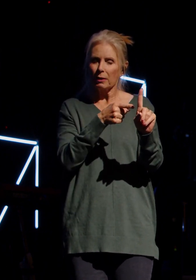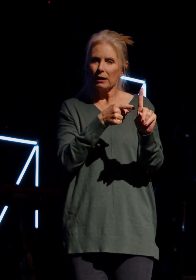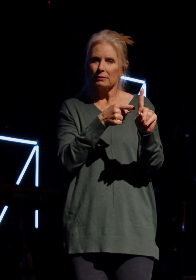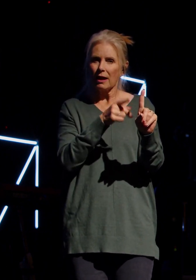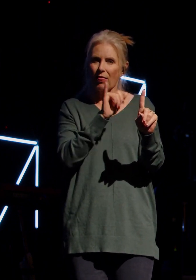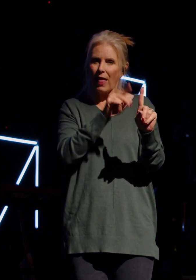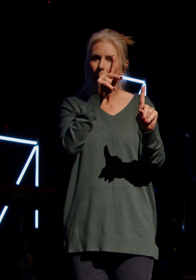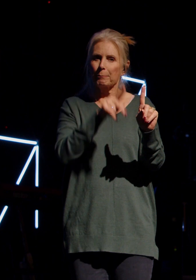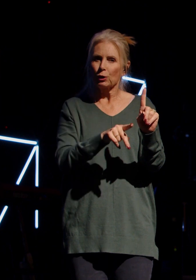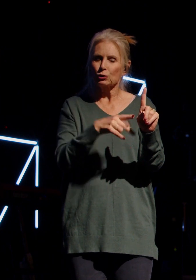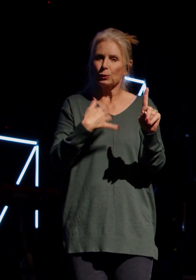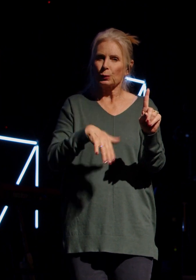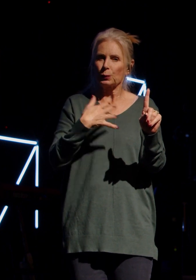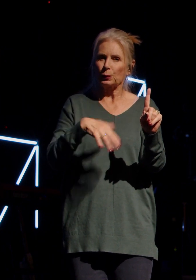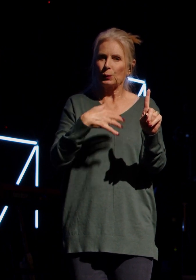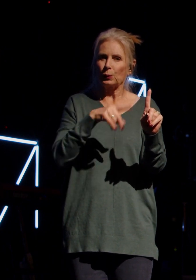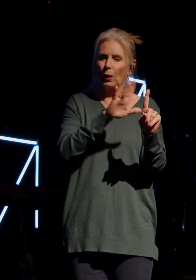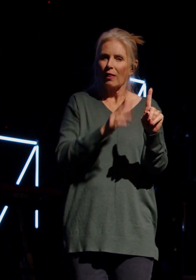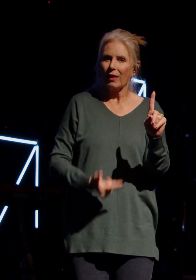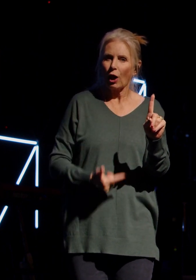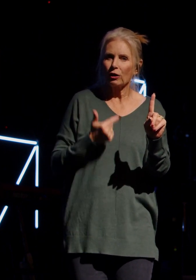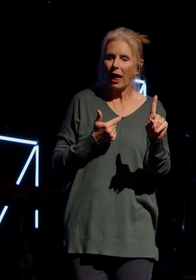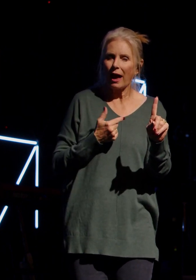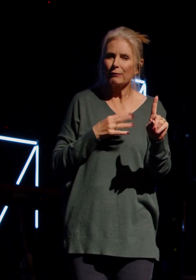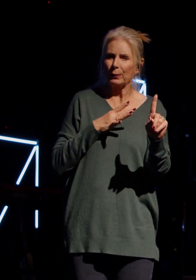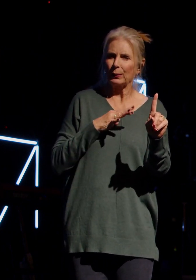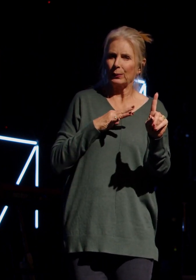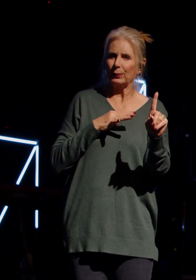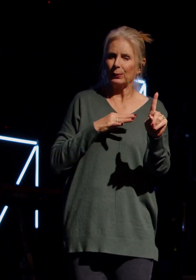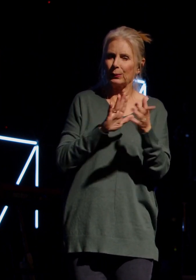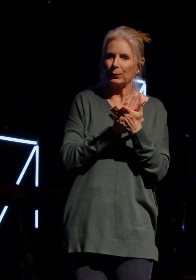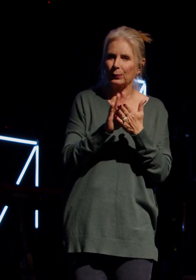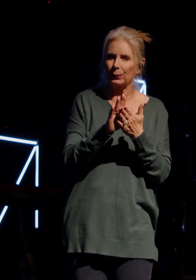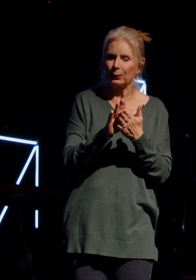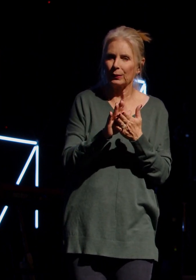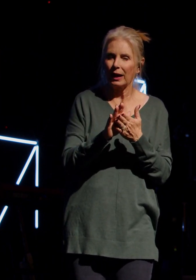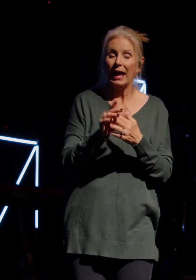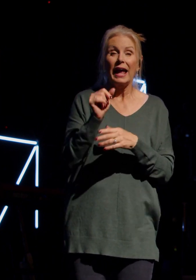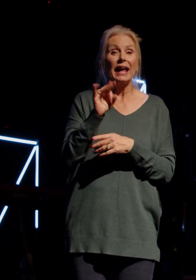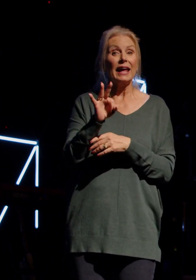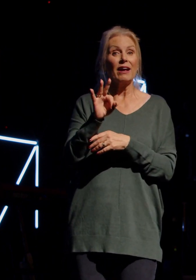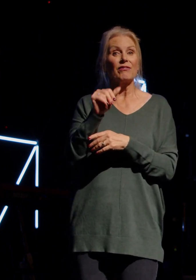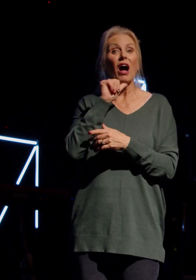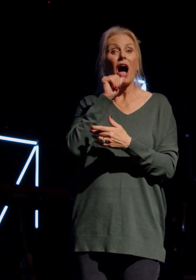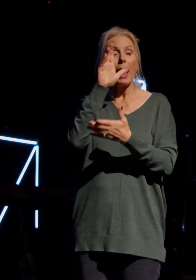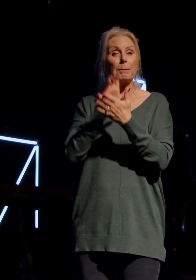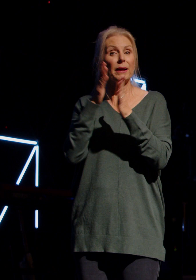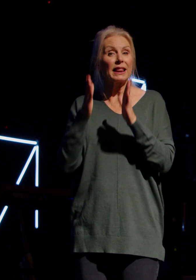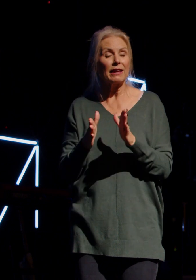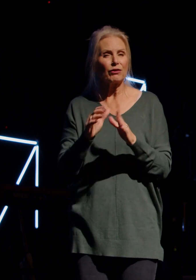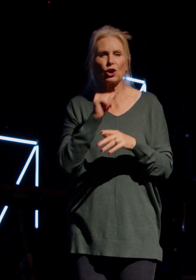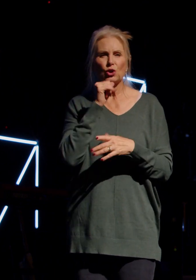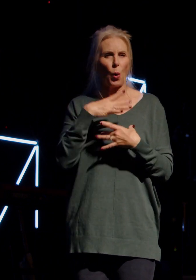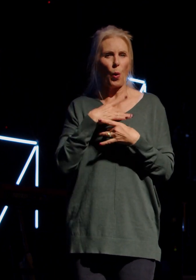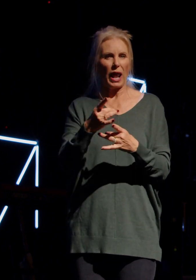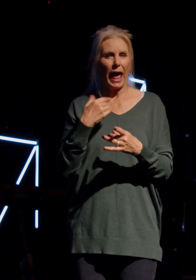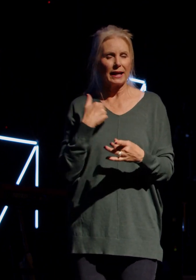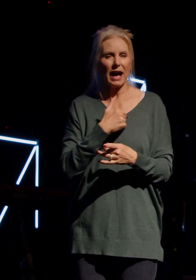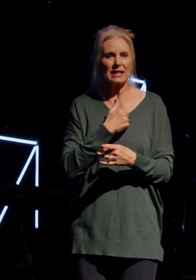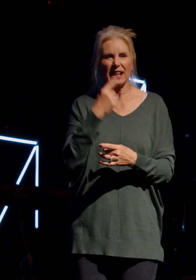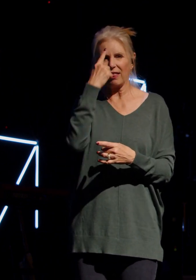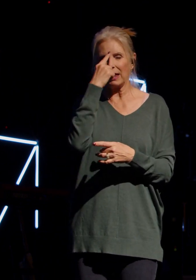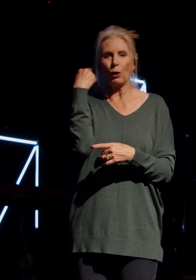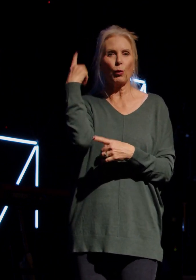solid person of how they live their lives. I mean, if unbelievers, think about this, if unbelievers don't like us and they just think we're a bunch of